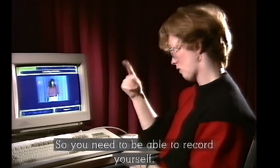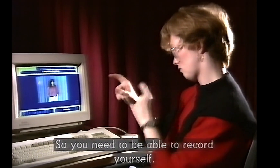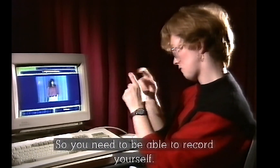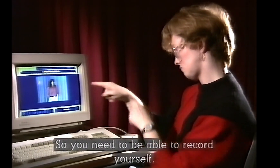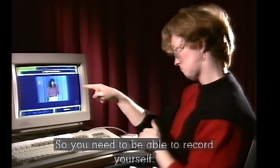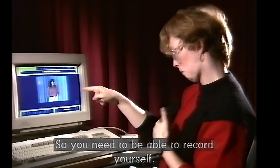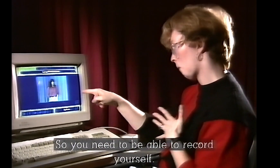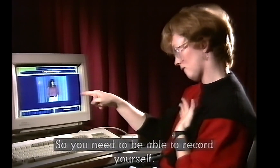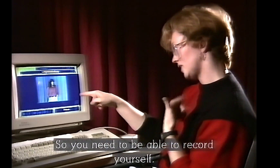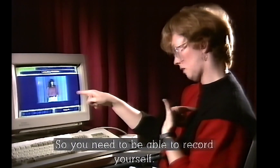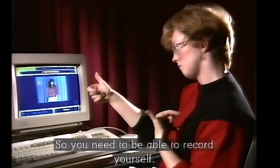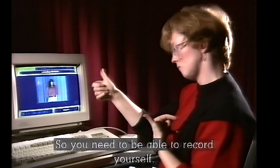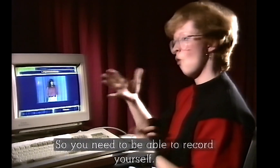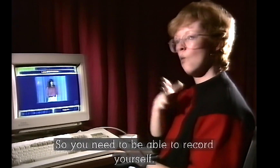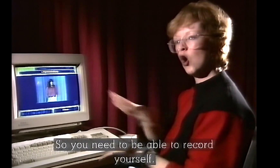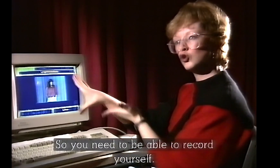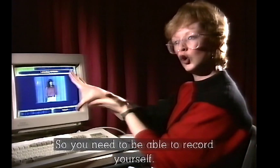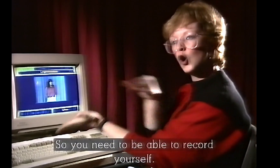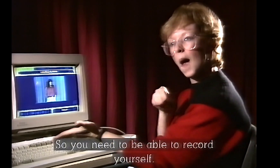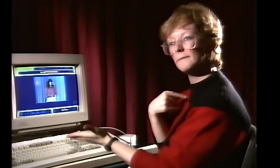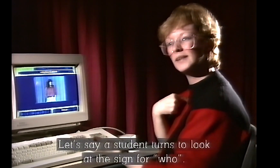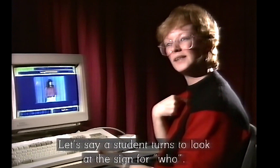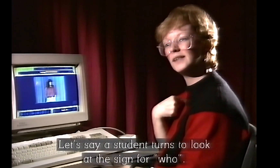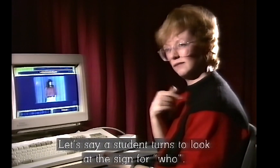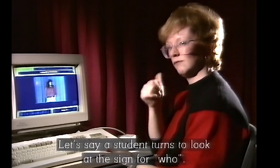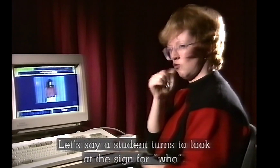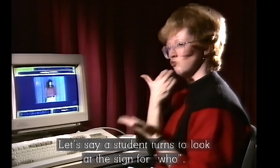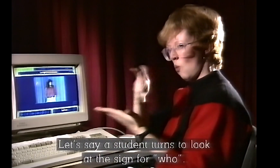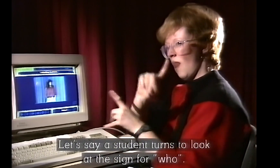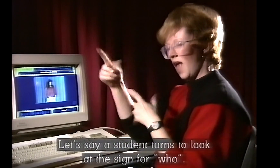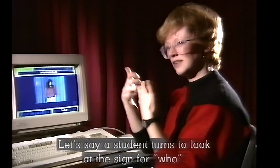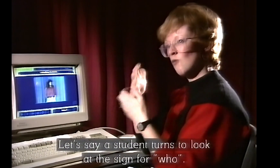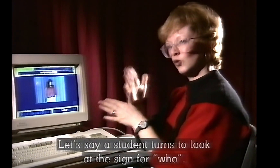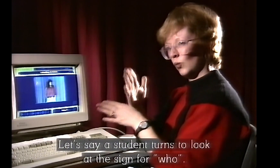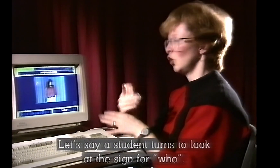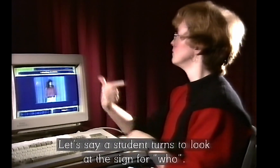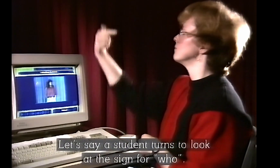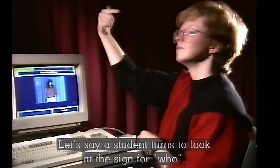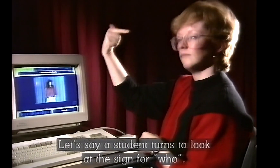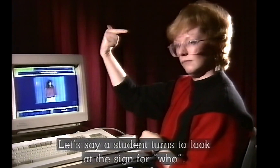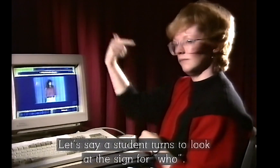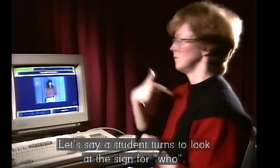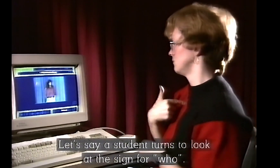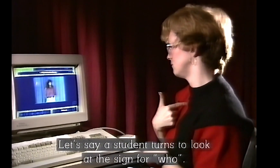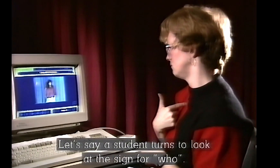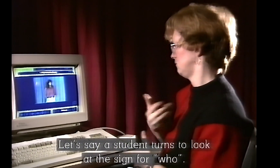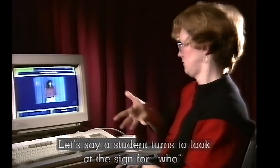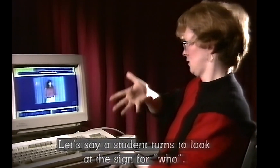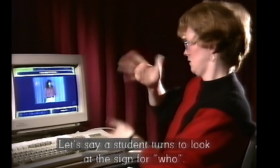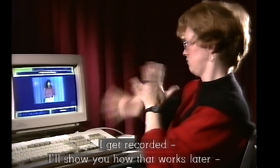working here know whether they're improving or not? So you need to be able to record yourself. So let's say a